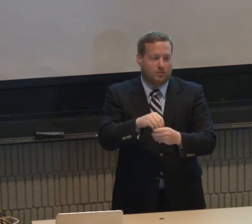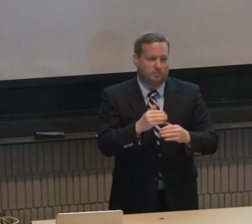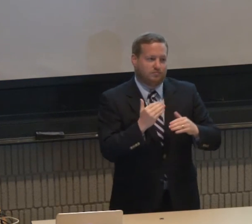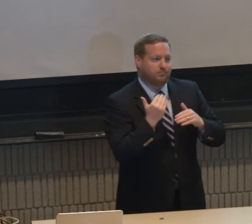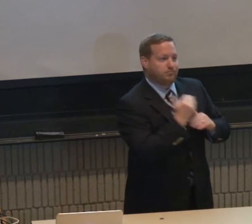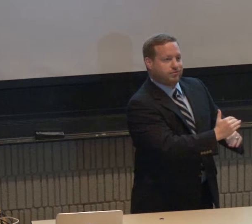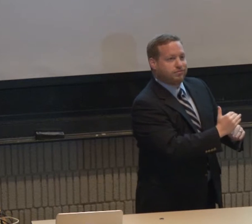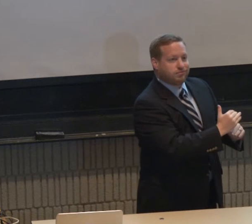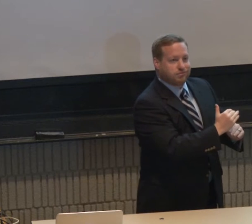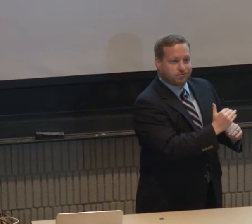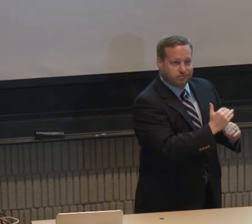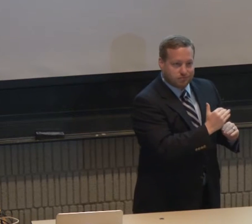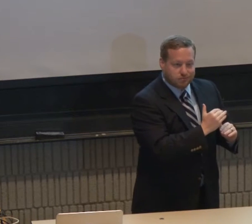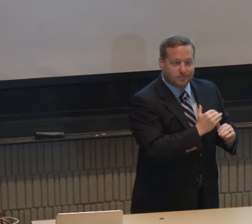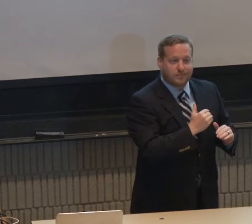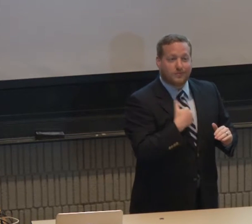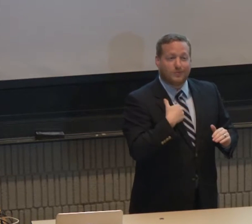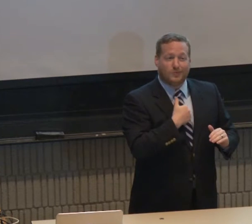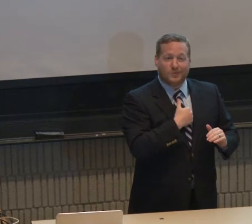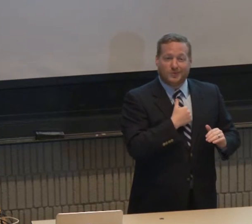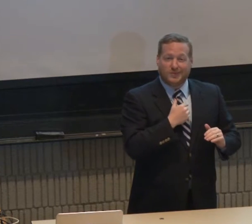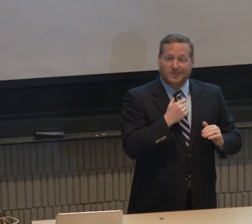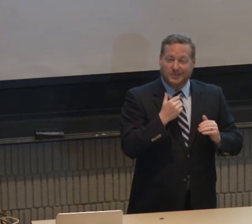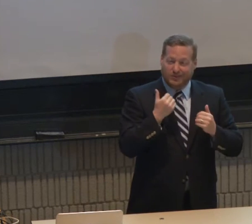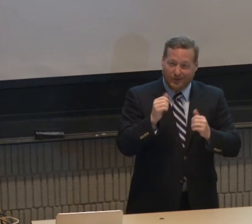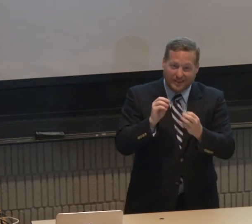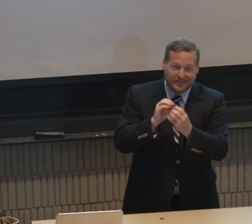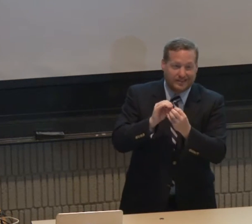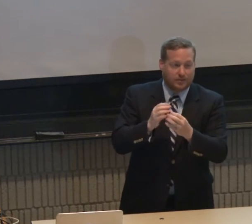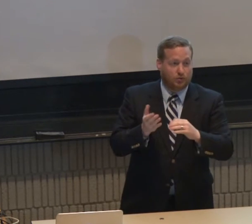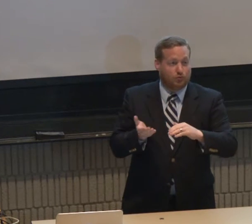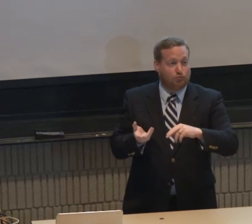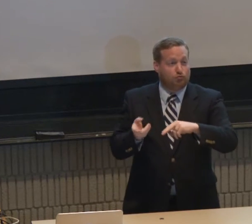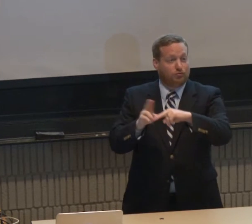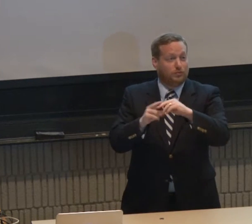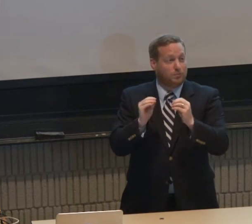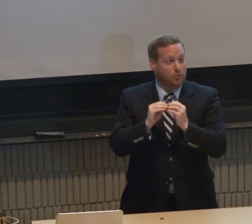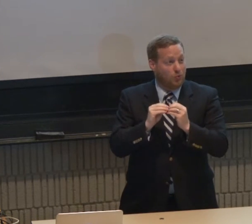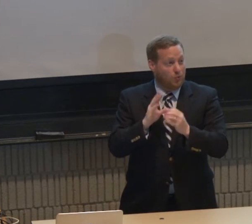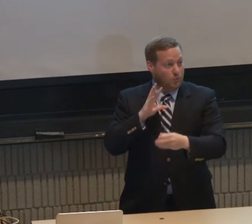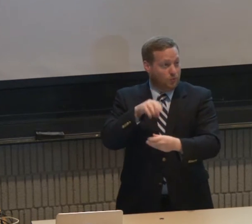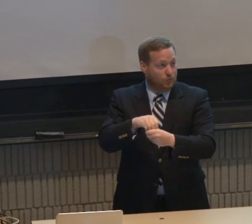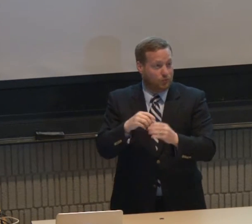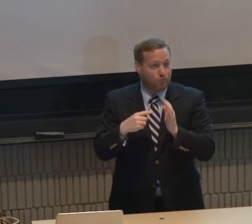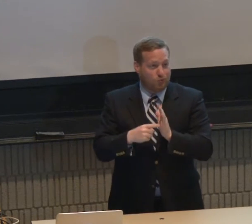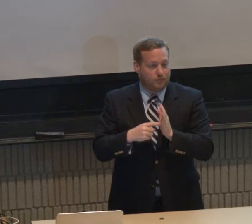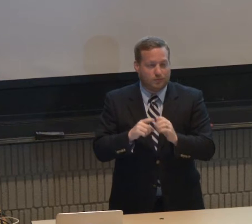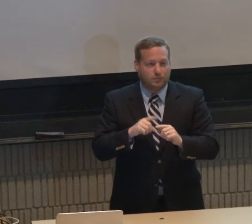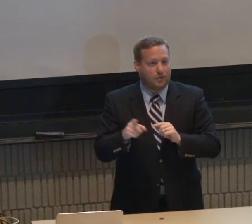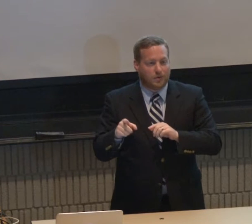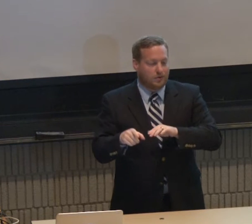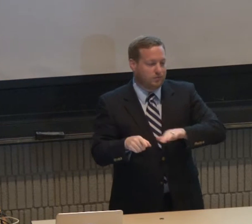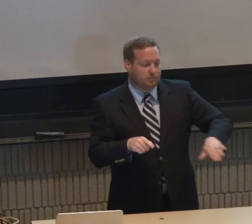So deaf people's involvement was severely limited at that point. And as advocacy occurred,